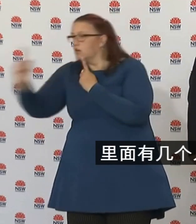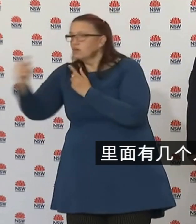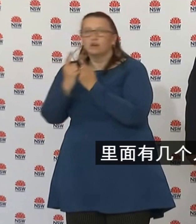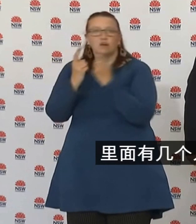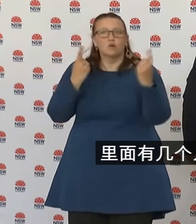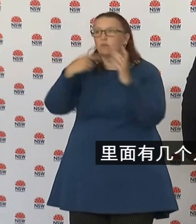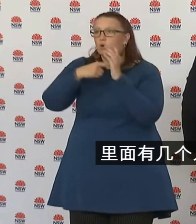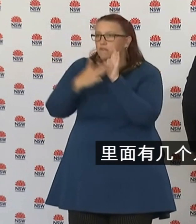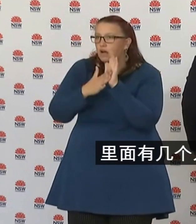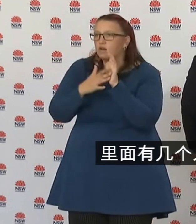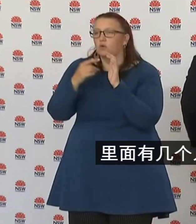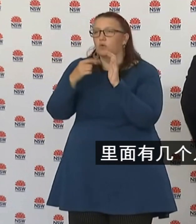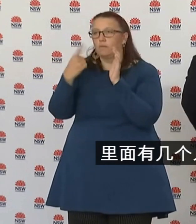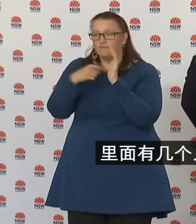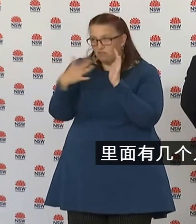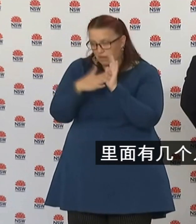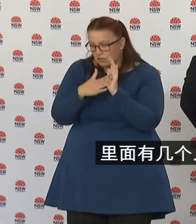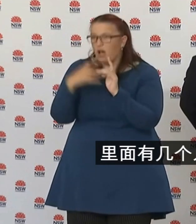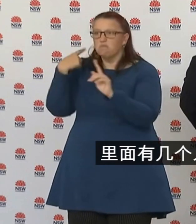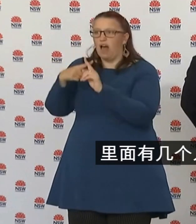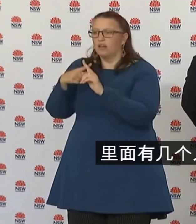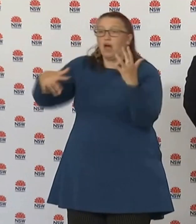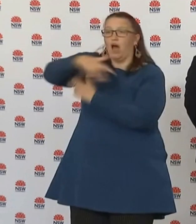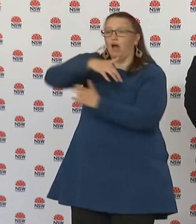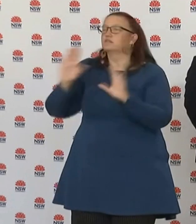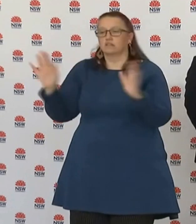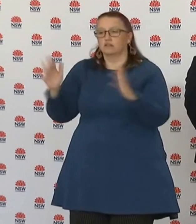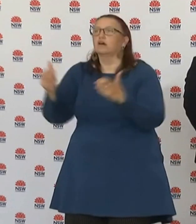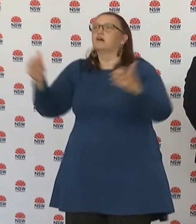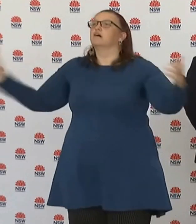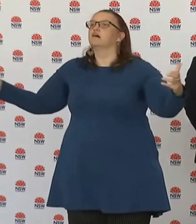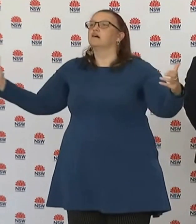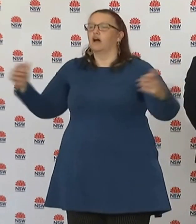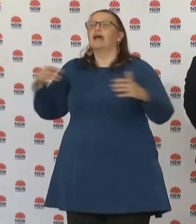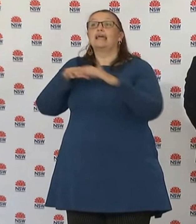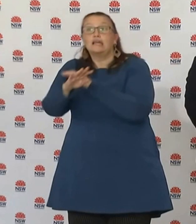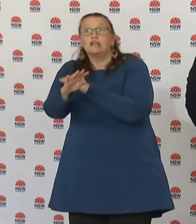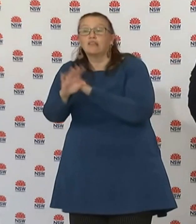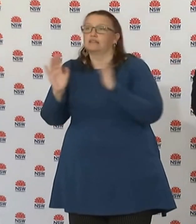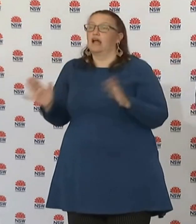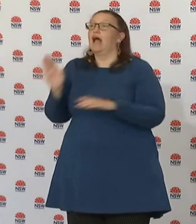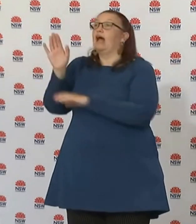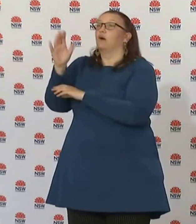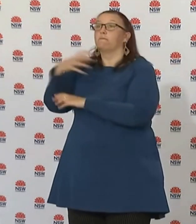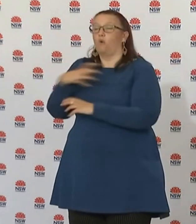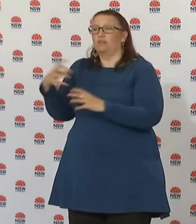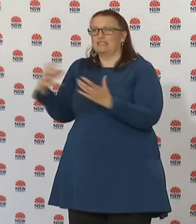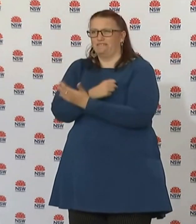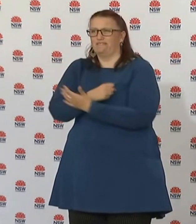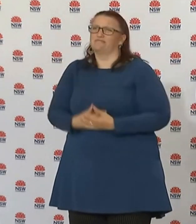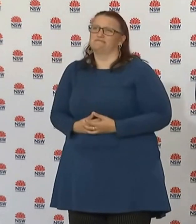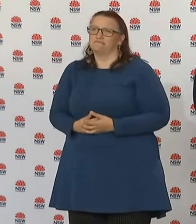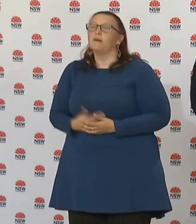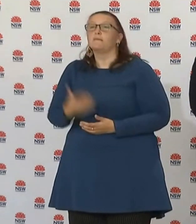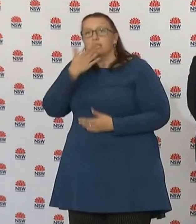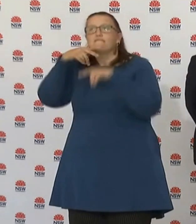waiting, just wait outside. Being outdoors is much safer. Dr. Chair, is it a problem people who are